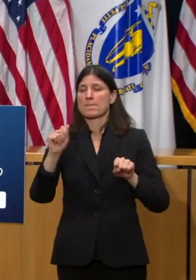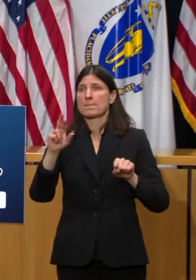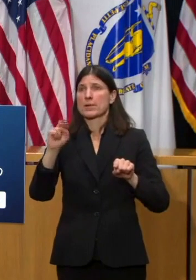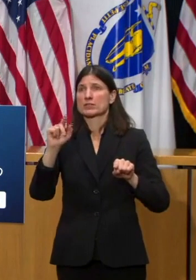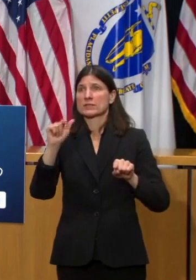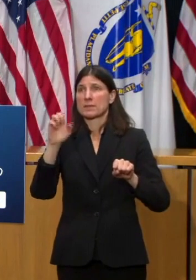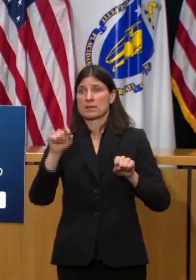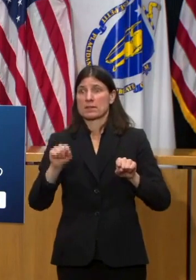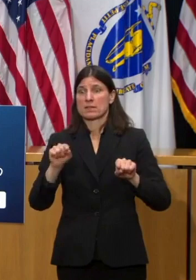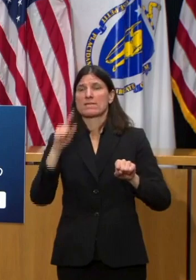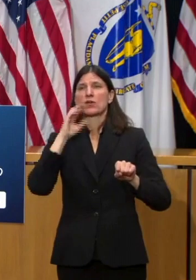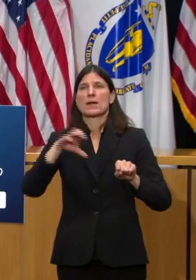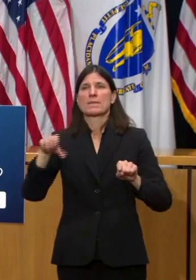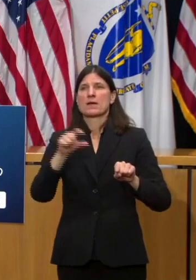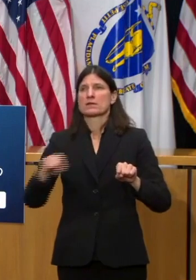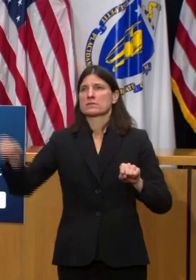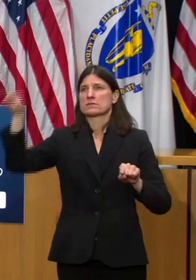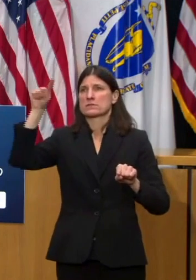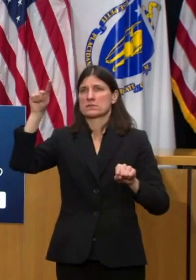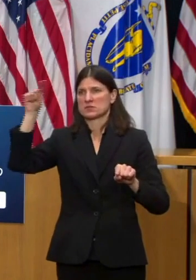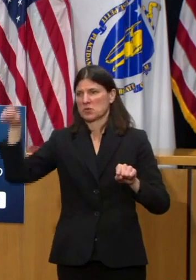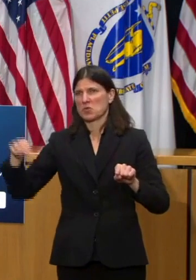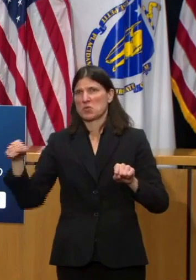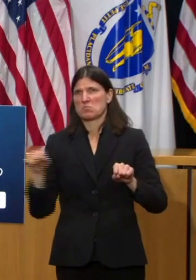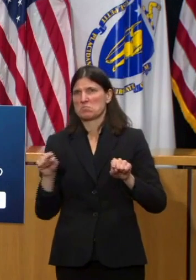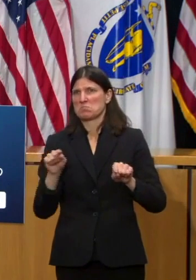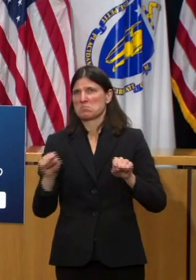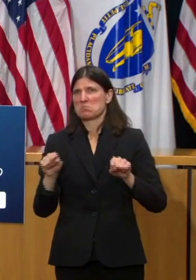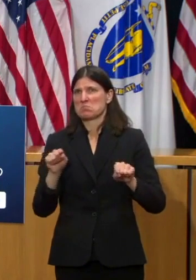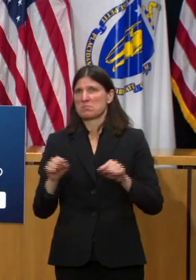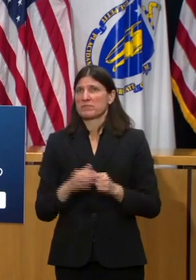population vaccinated, which makes them second only to